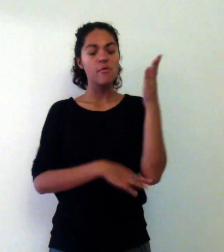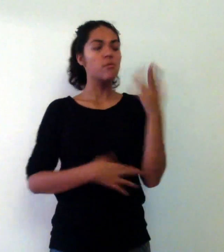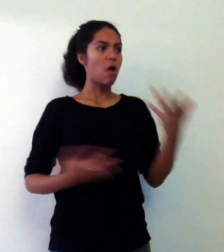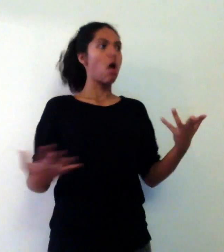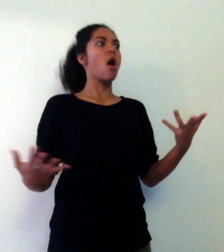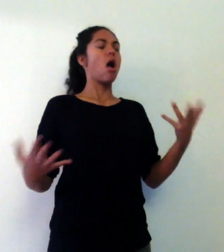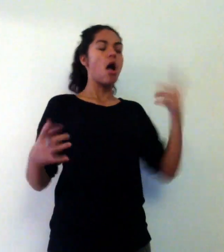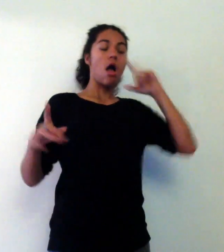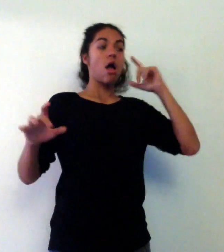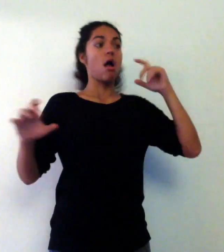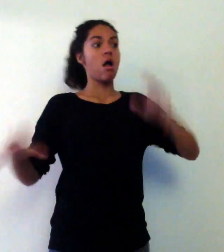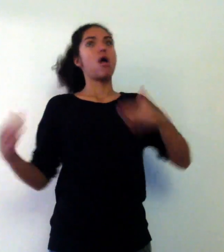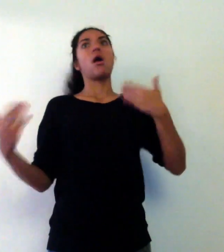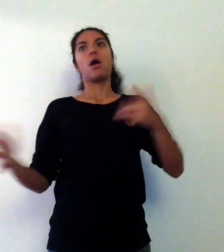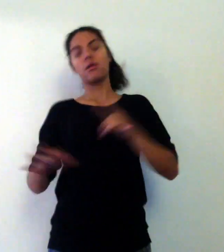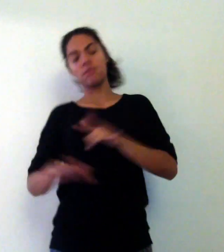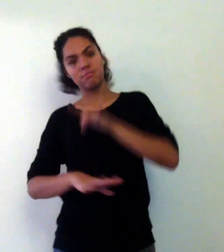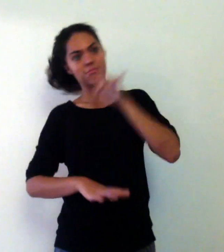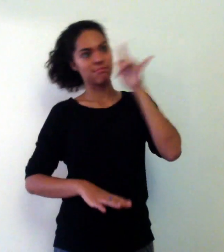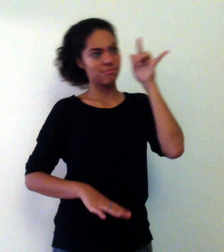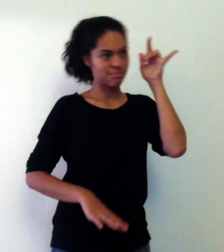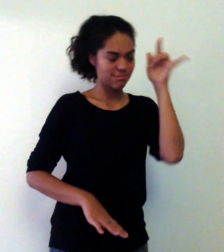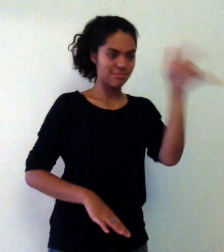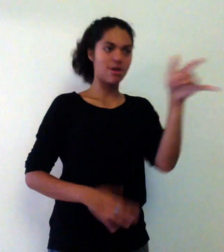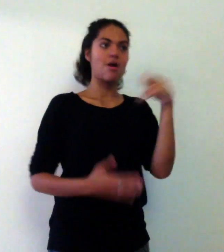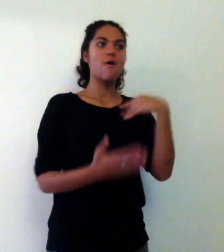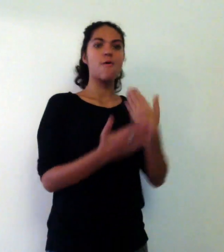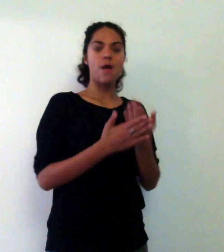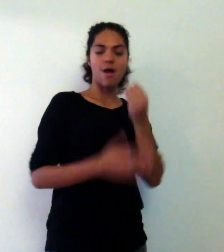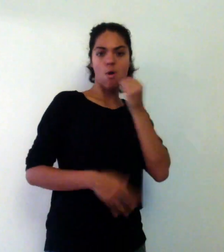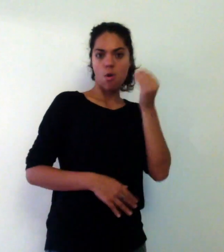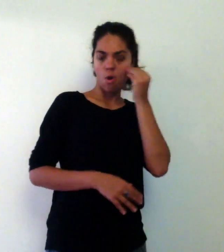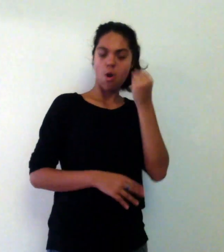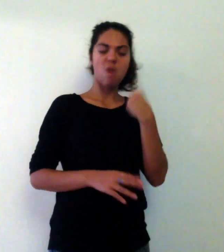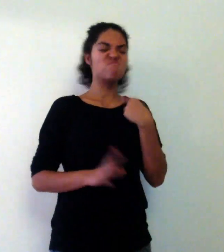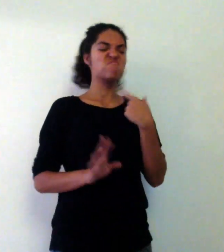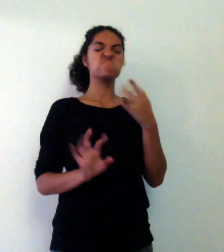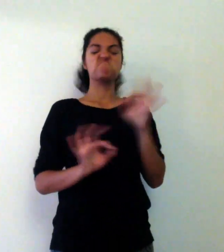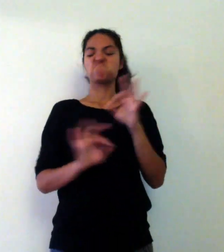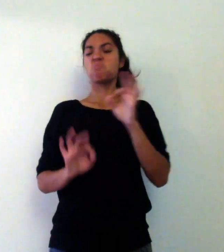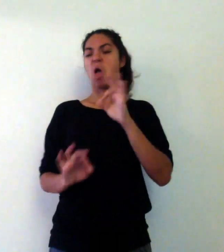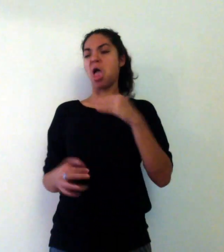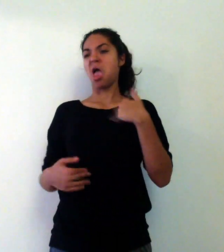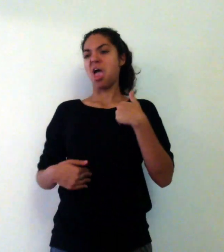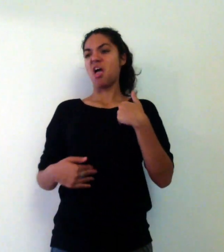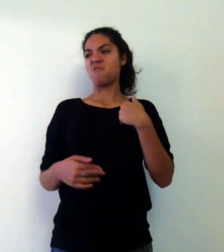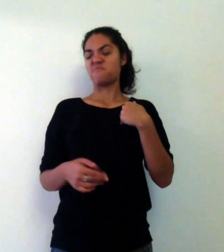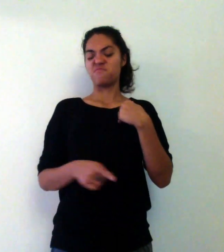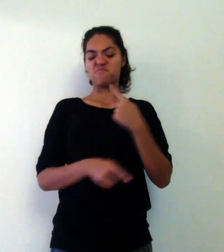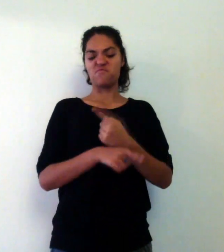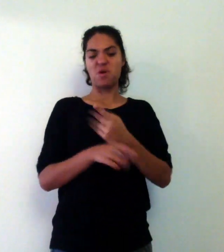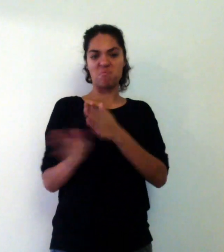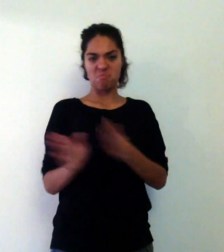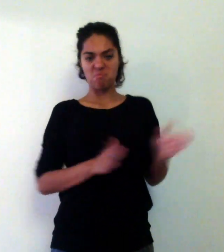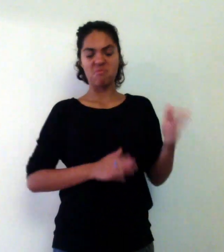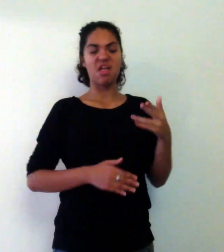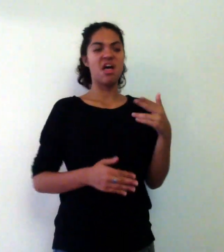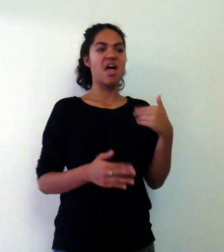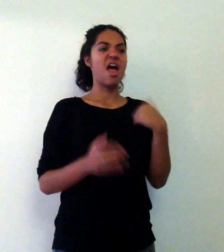born. And I flew back, and I was sure in my mind that I would do the right thing so that someday I could use it in an illustration.